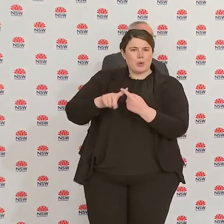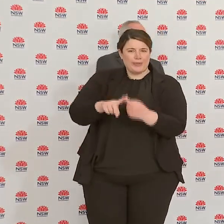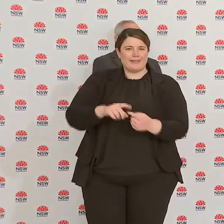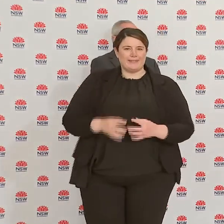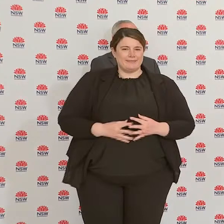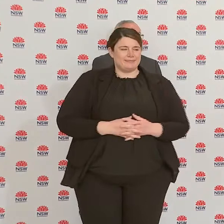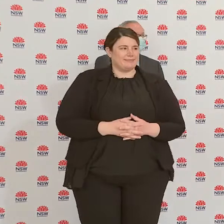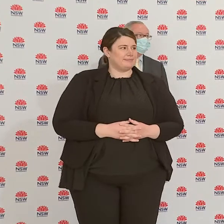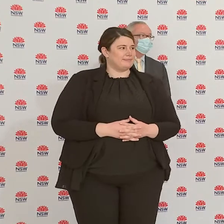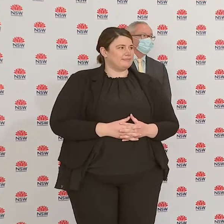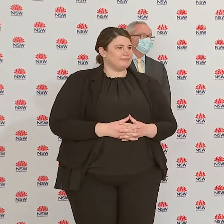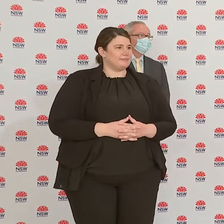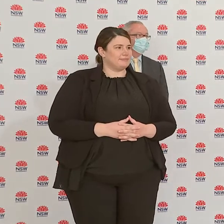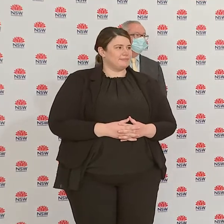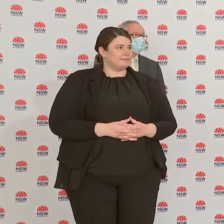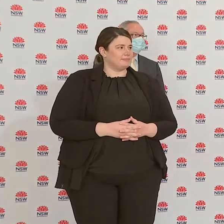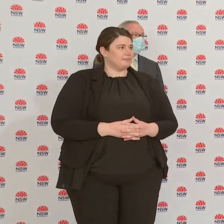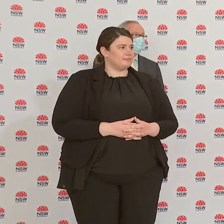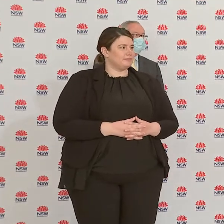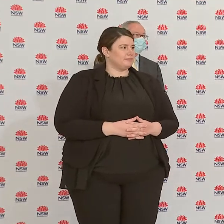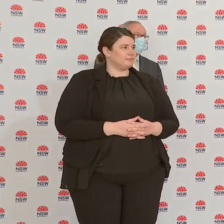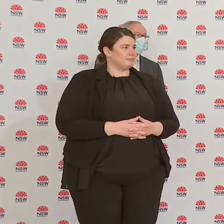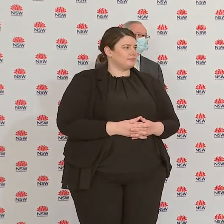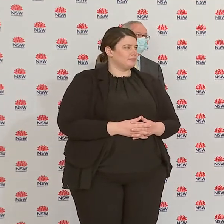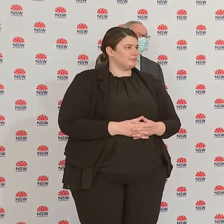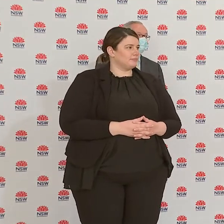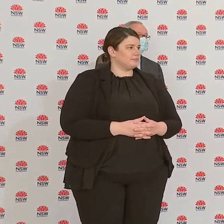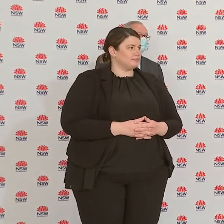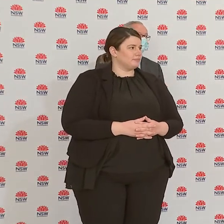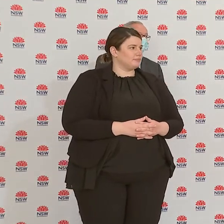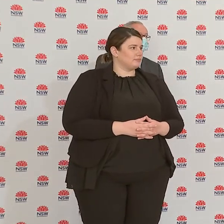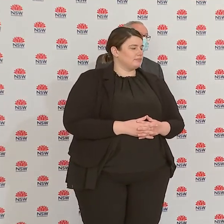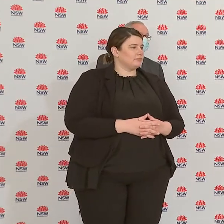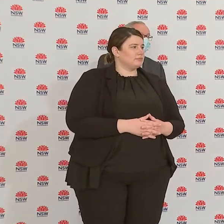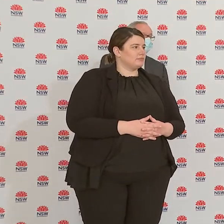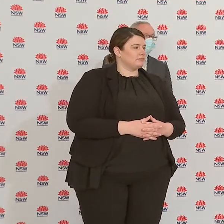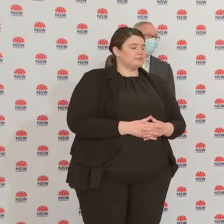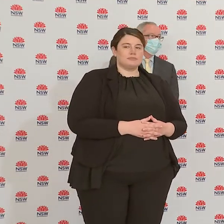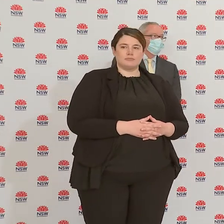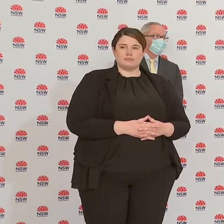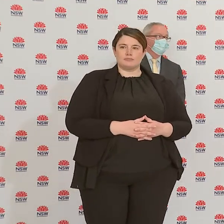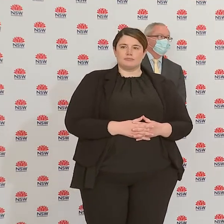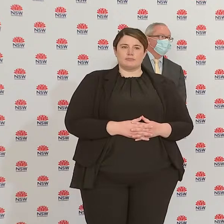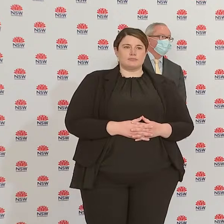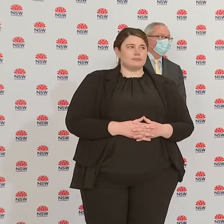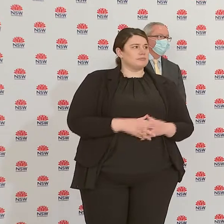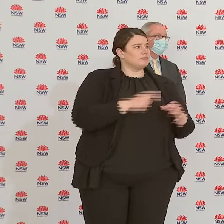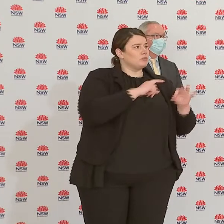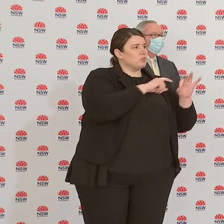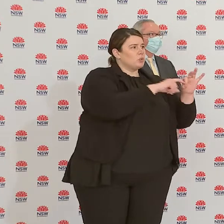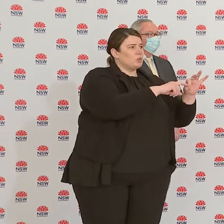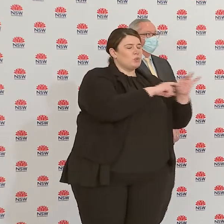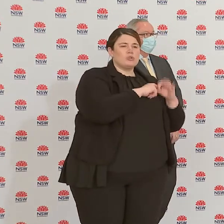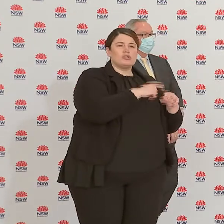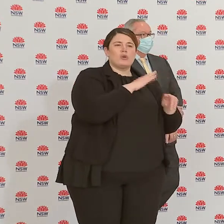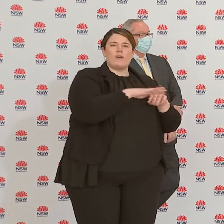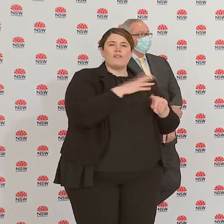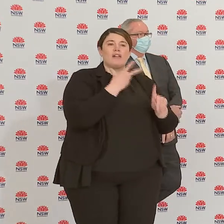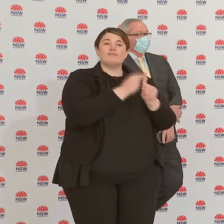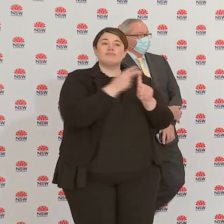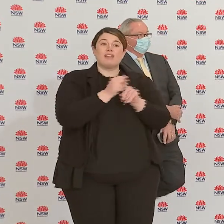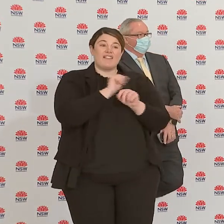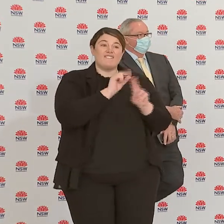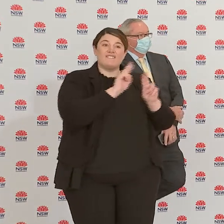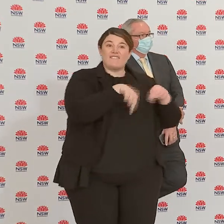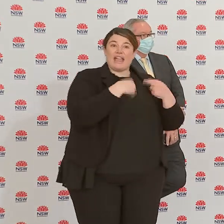we got to 50%. Dr. Pfizer to members of her family who she says were eligible but that she lost their job as a result. Is that something you'd